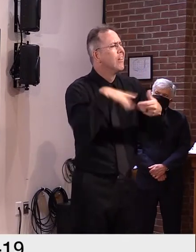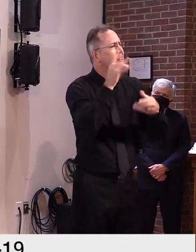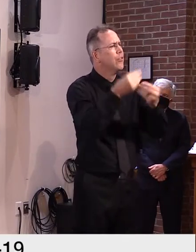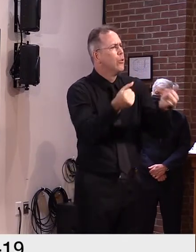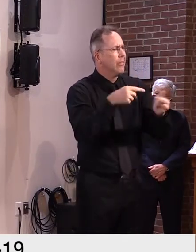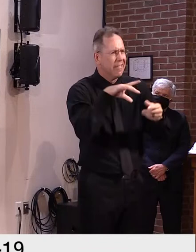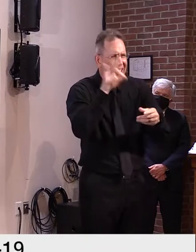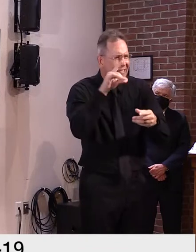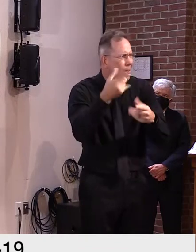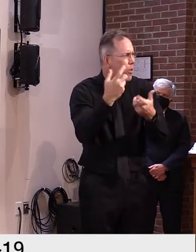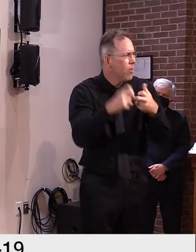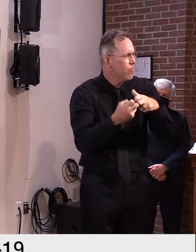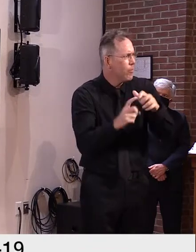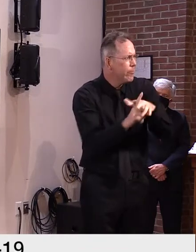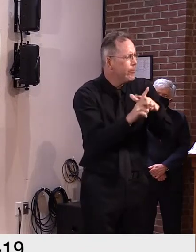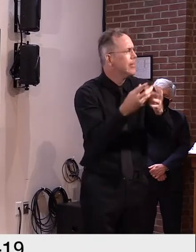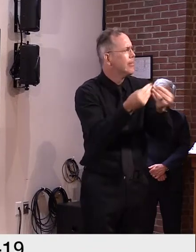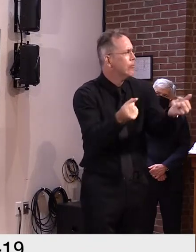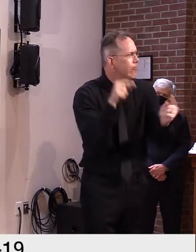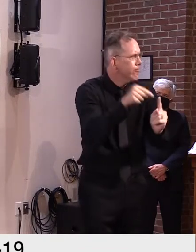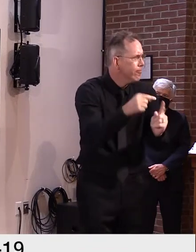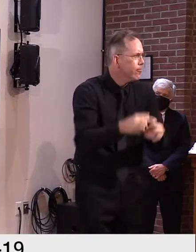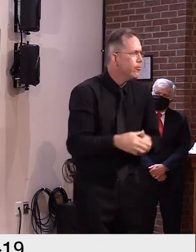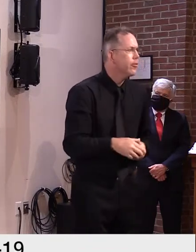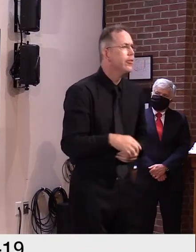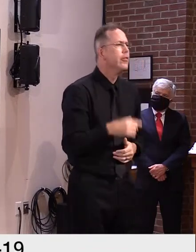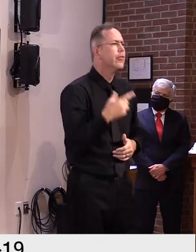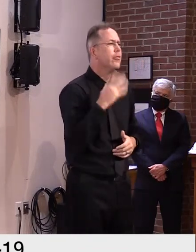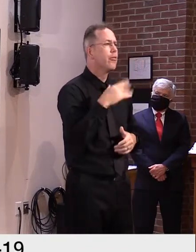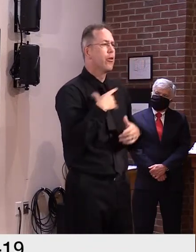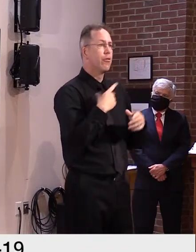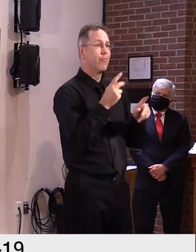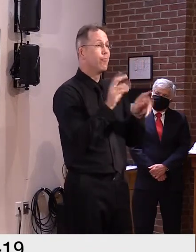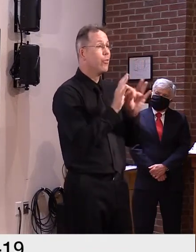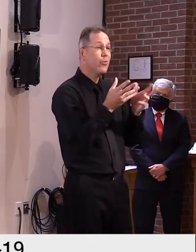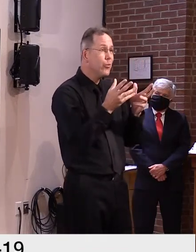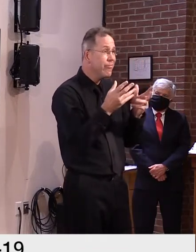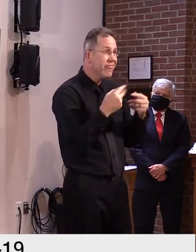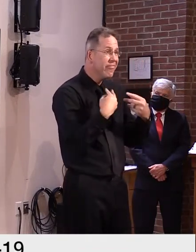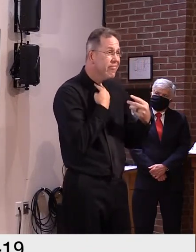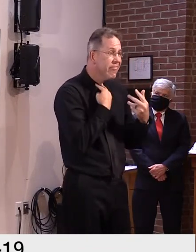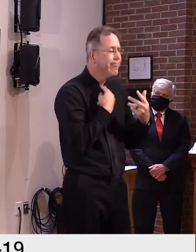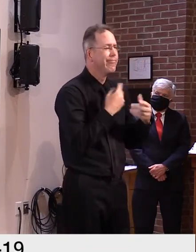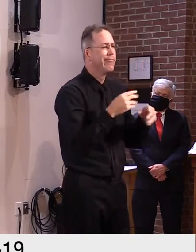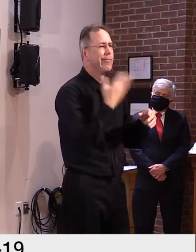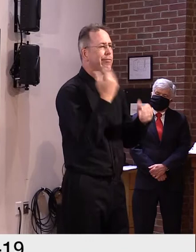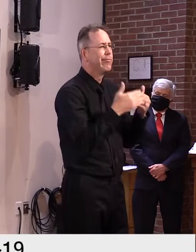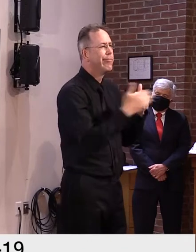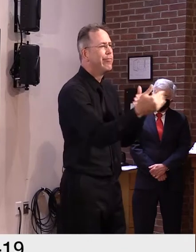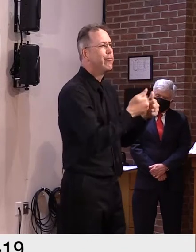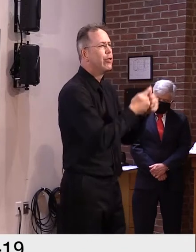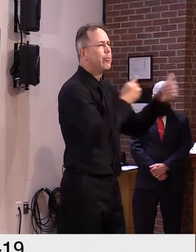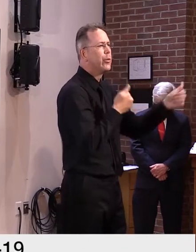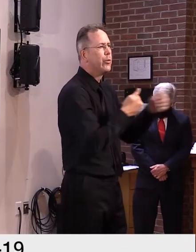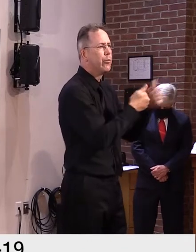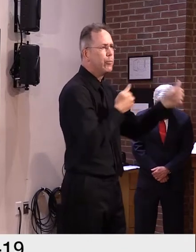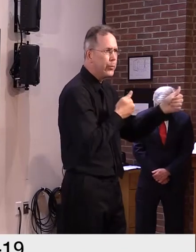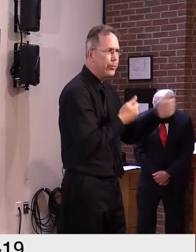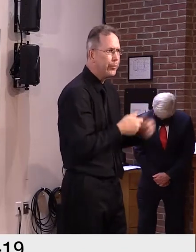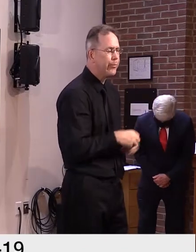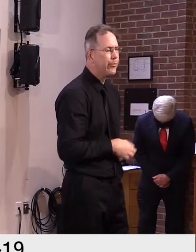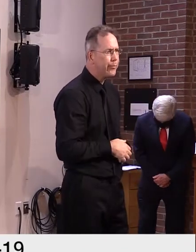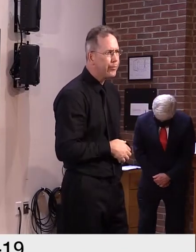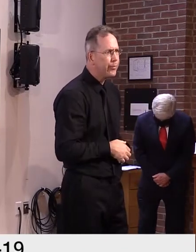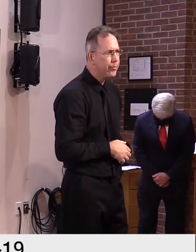to be permanently remote learning. And I think that's very, very important. The other thing I think is important